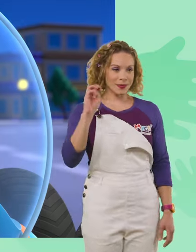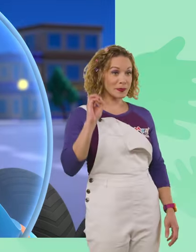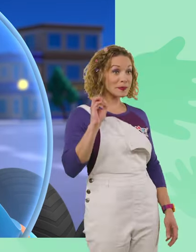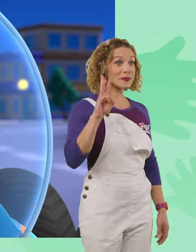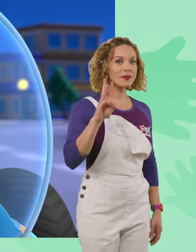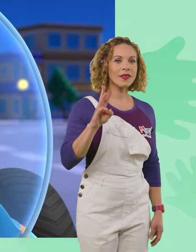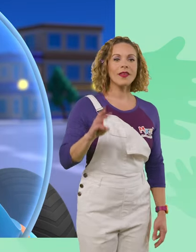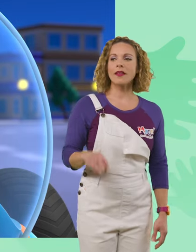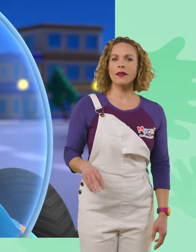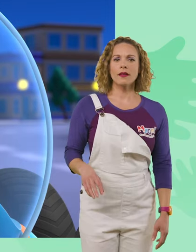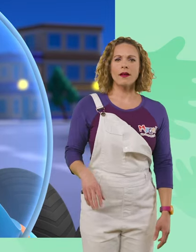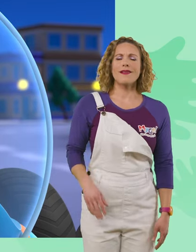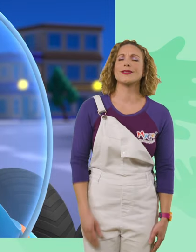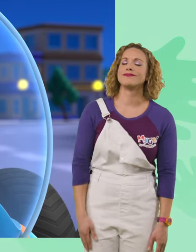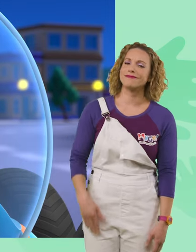Salad.